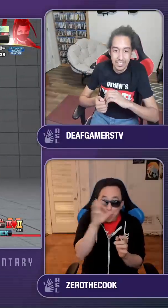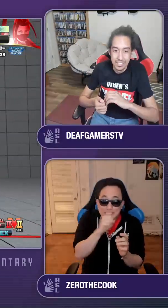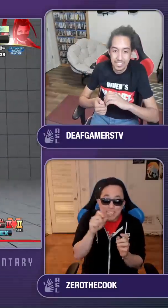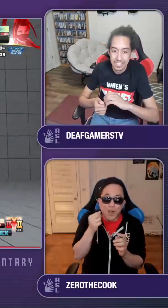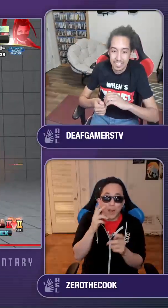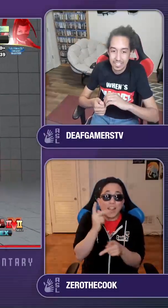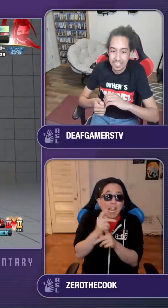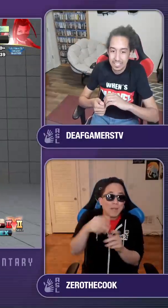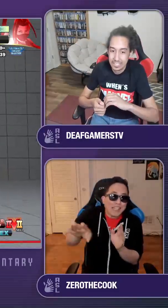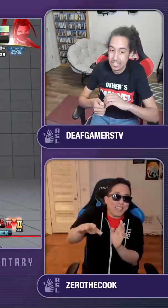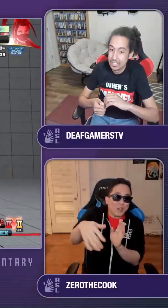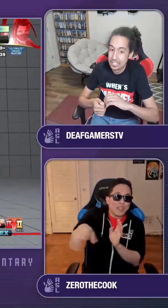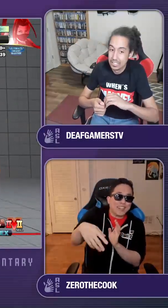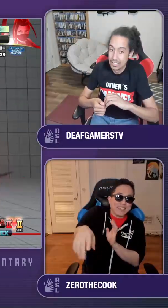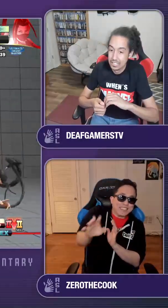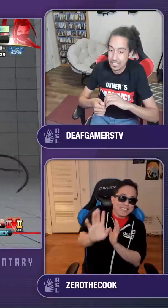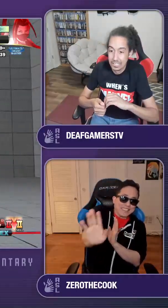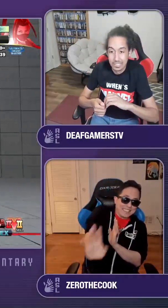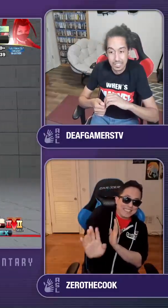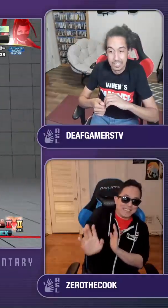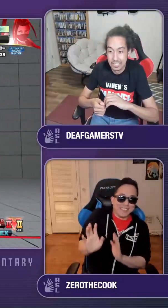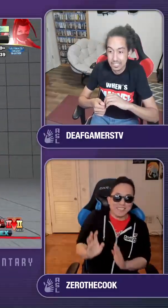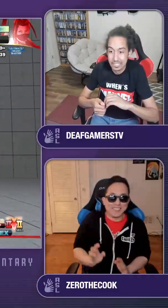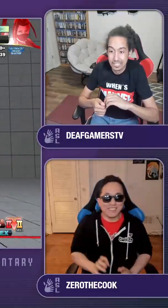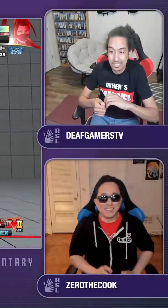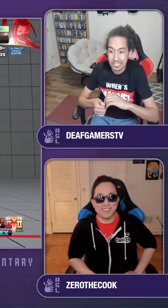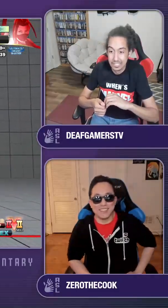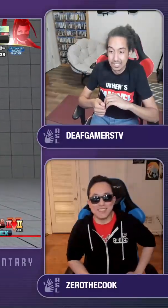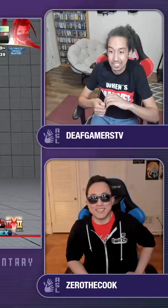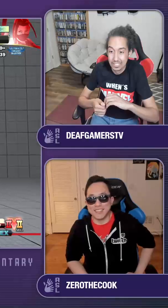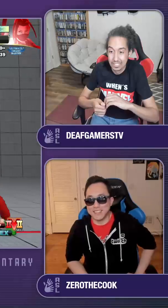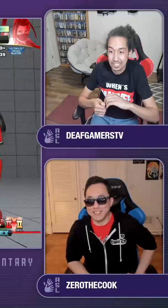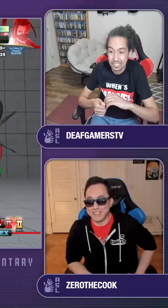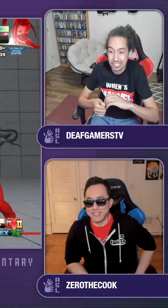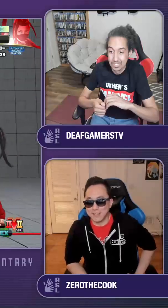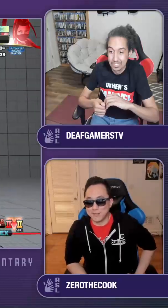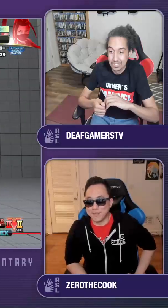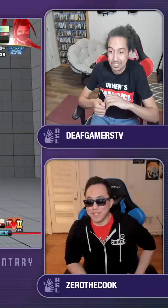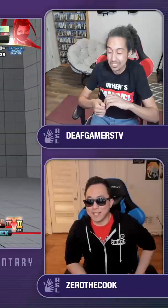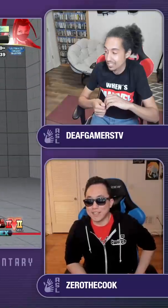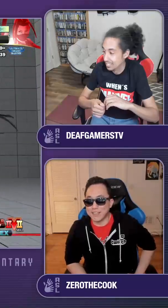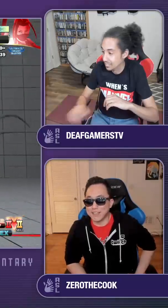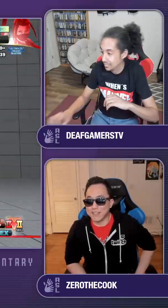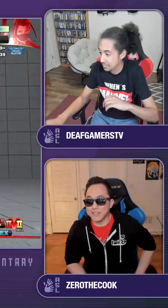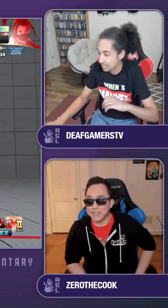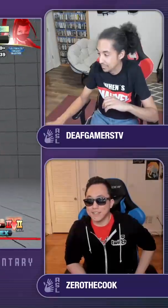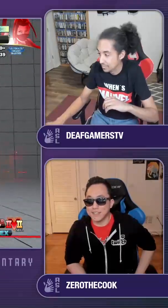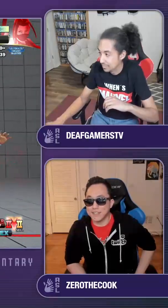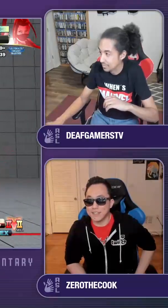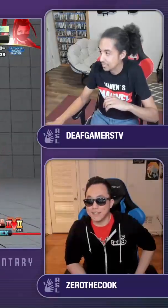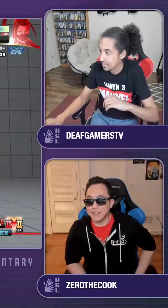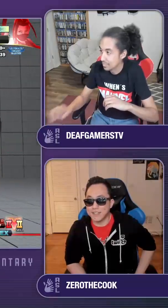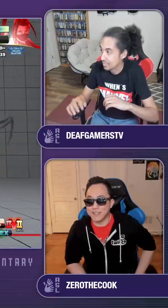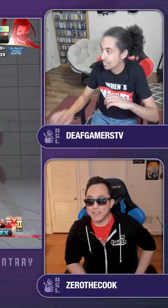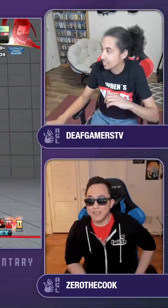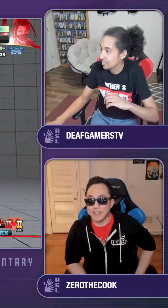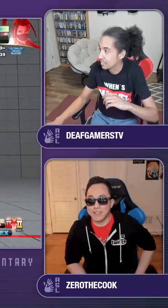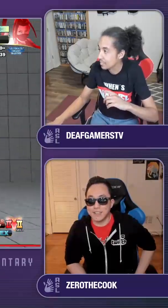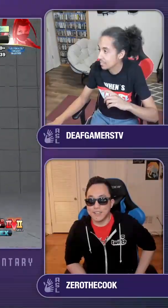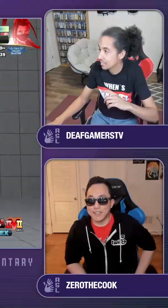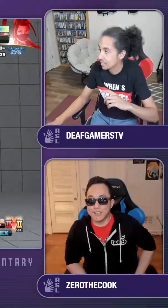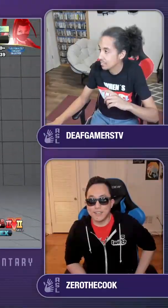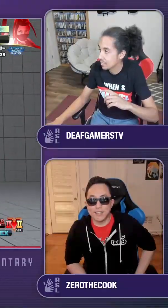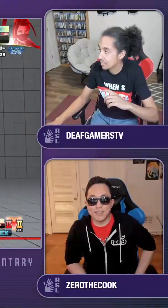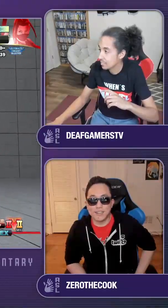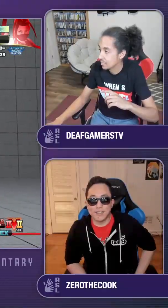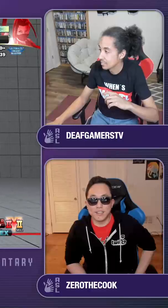into V-Trigger 2 this season, so you know it could definitely work. But right now the pokes from Metro M looking so much more comfortable in